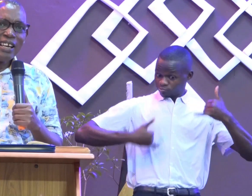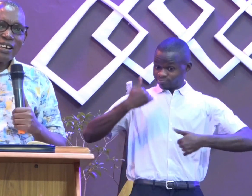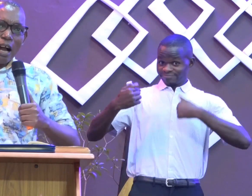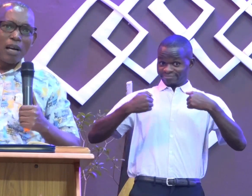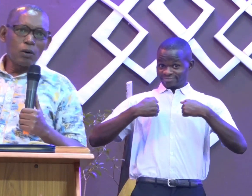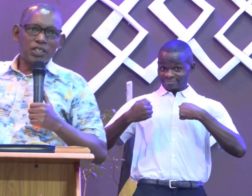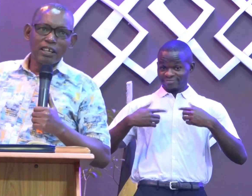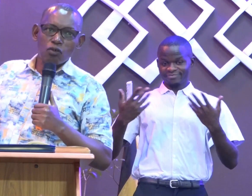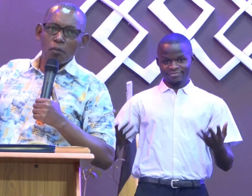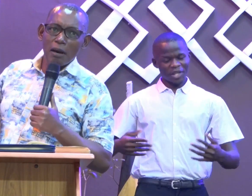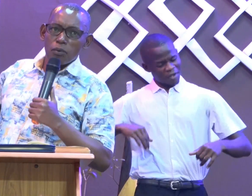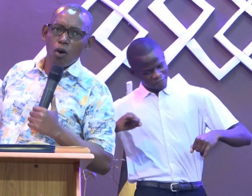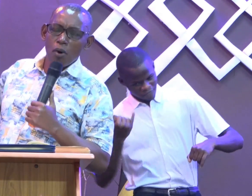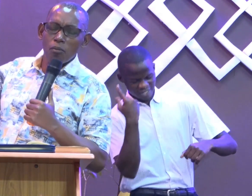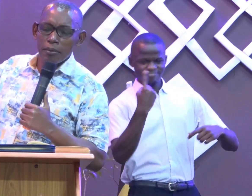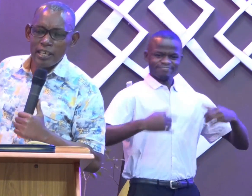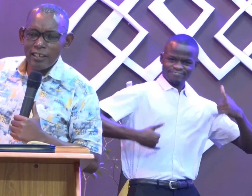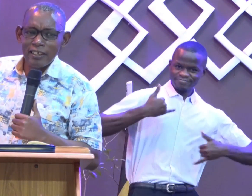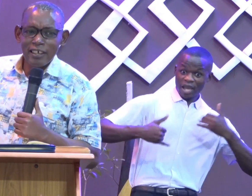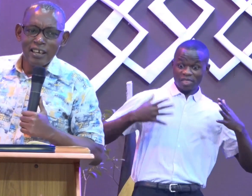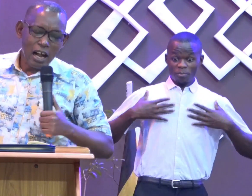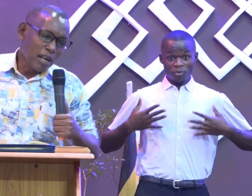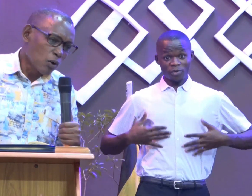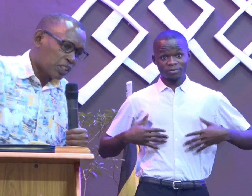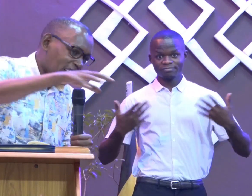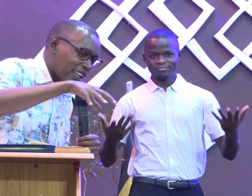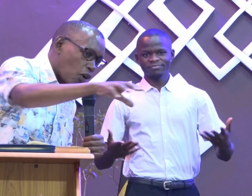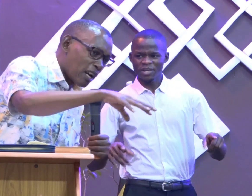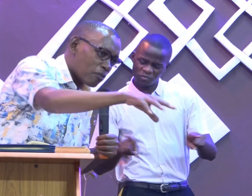Let me first rejoice kamalo myself. Kusanyusa obulamu buno bw'omubiri. Let me first rejoice my